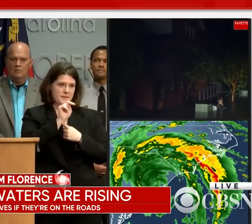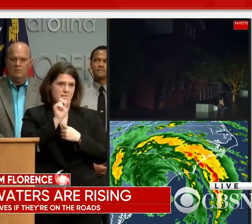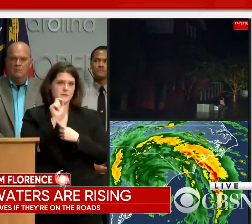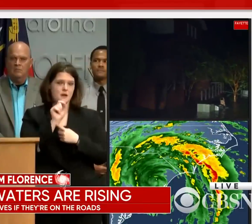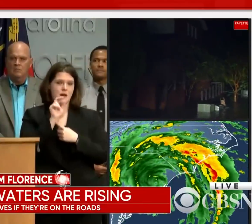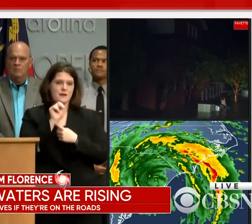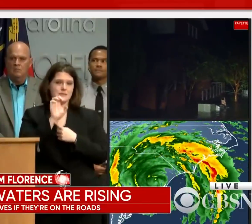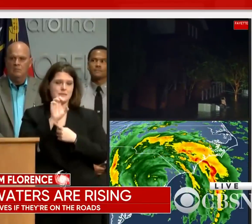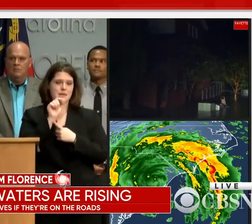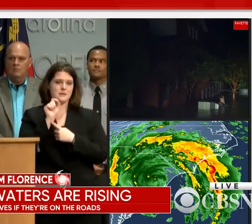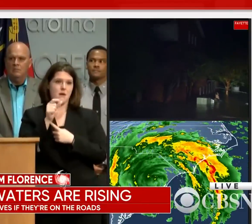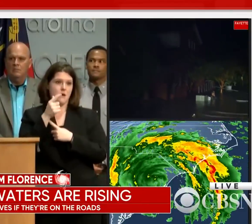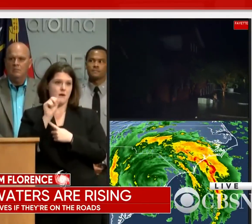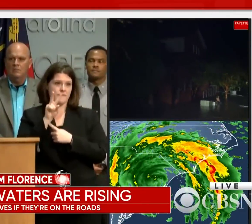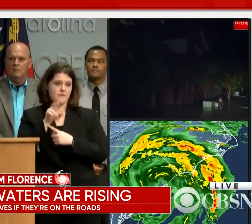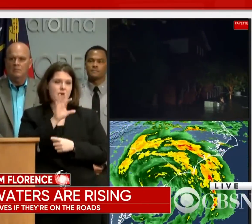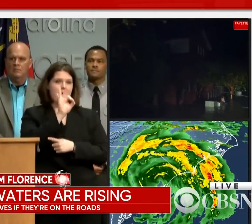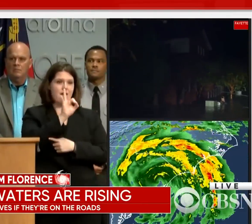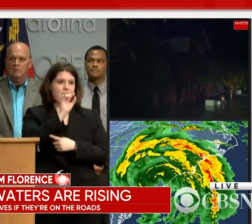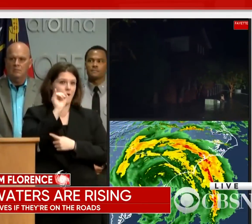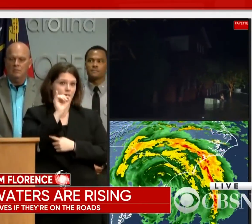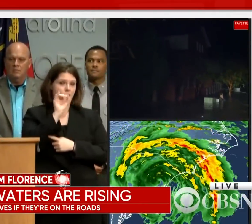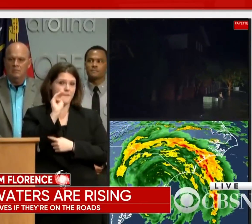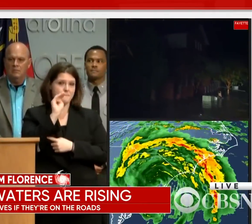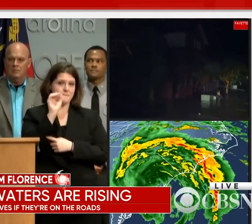fiman.nc.gov. That's